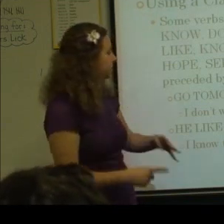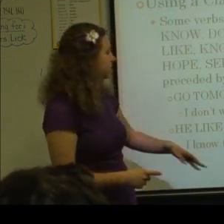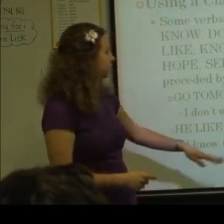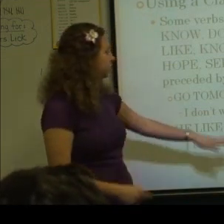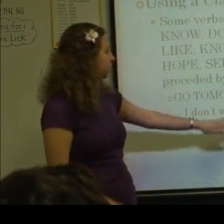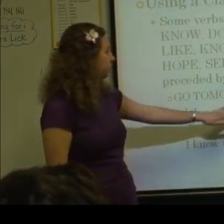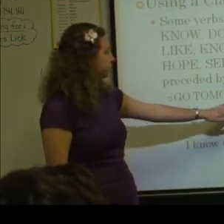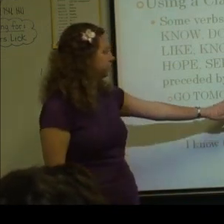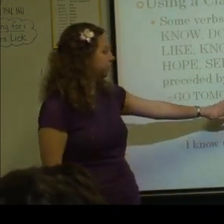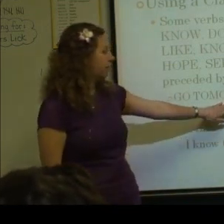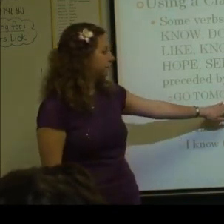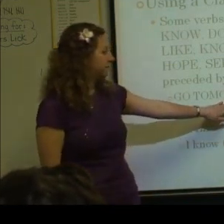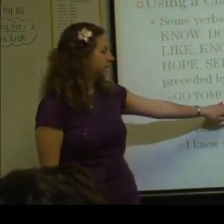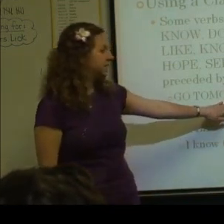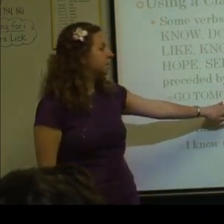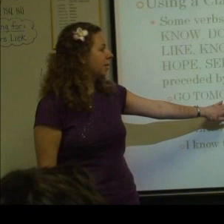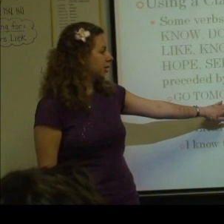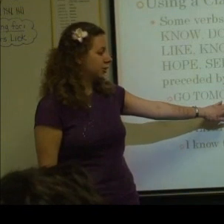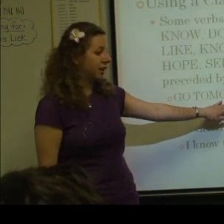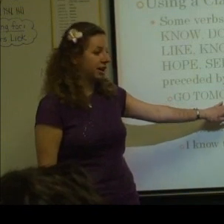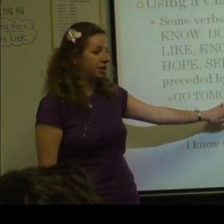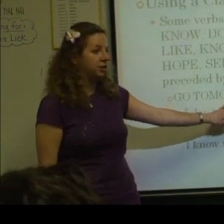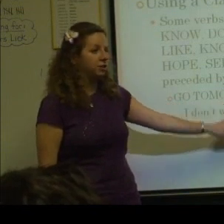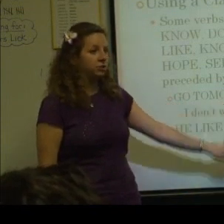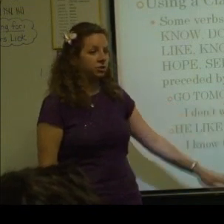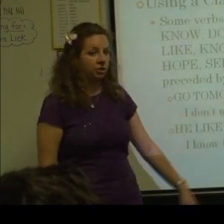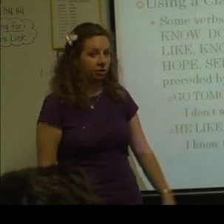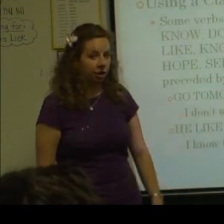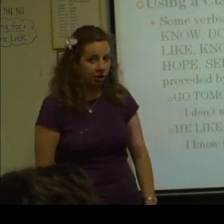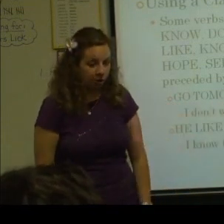what sign do you hold? Tomorrow. Okay, so you'll go,